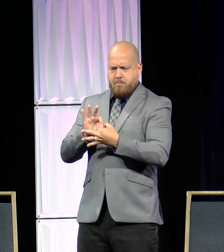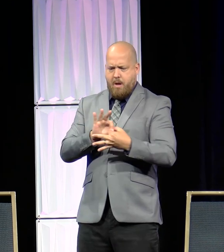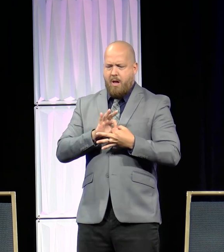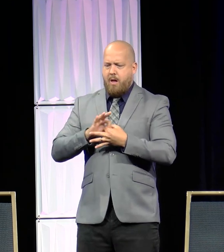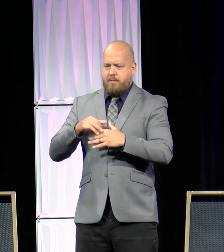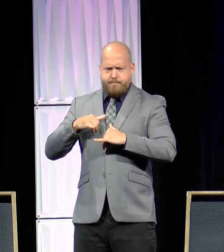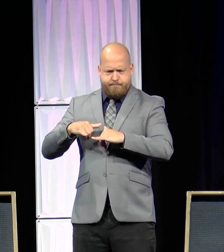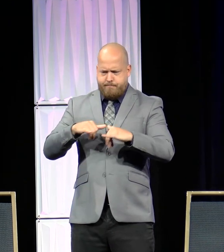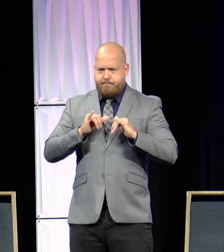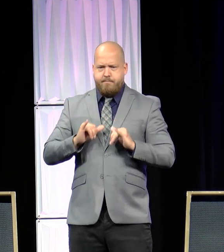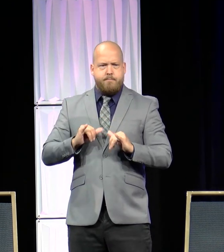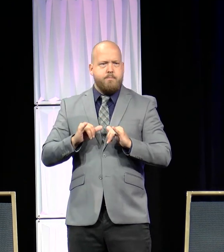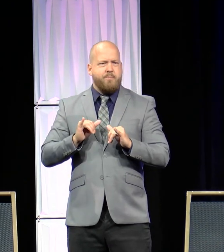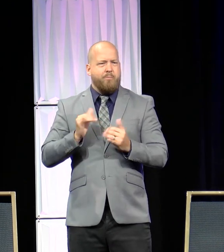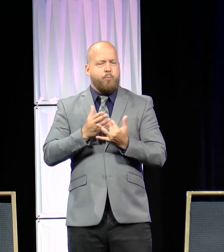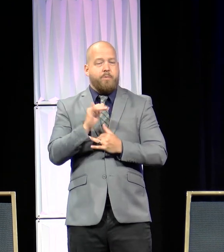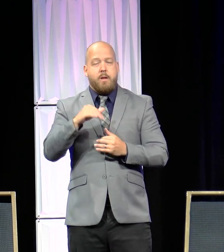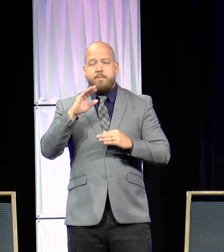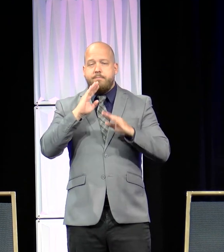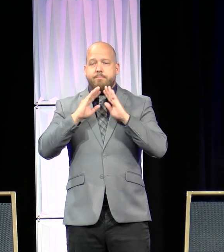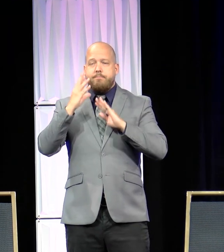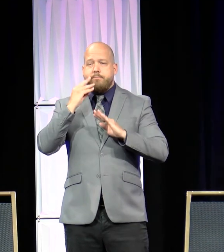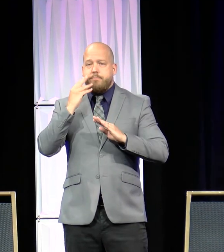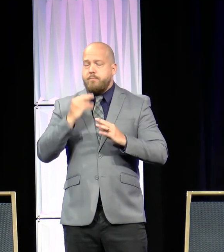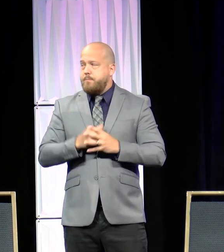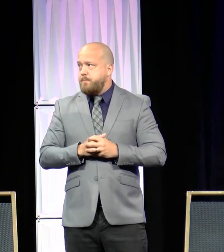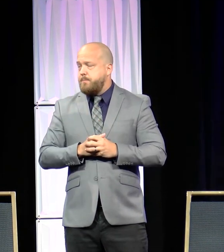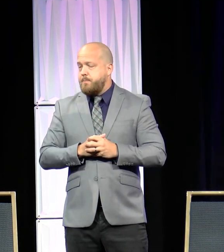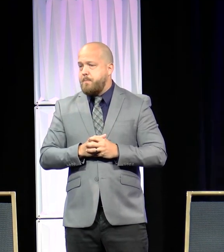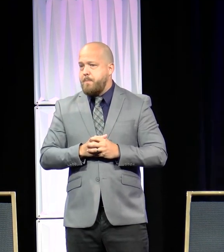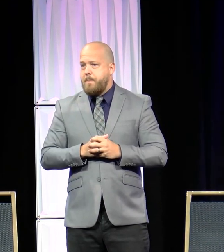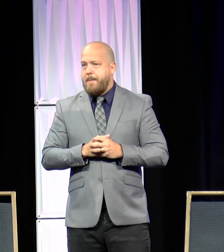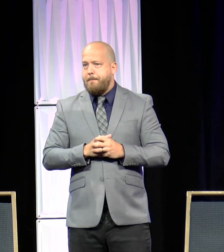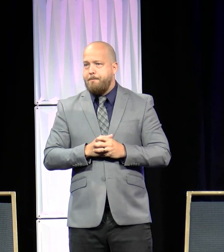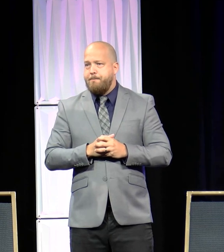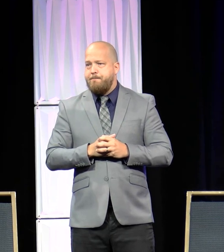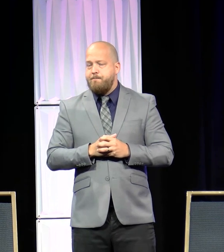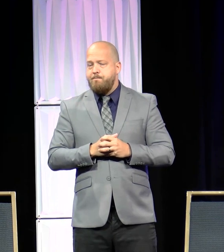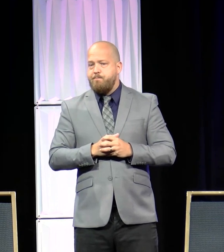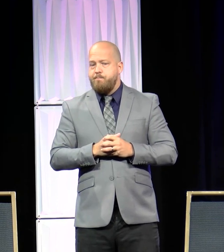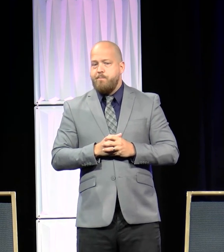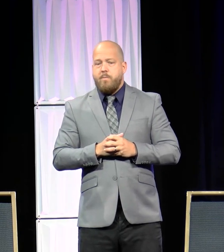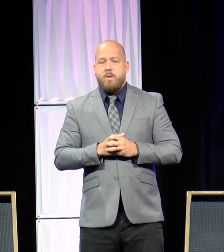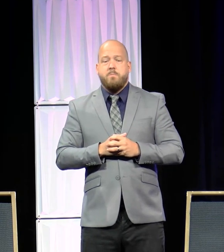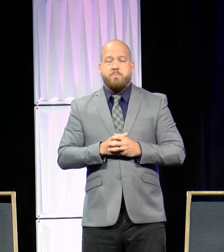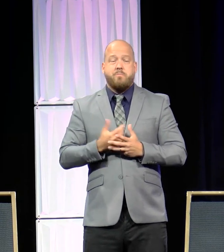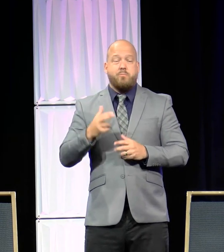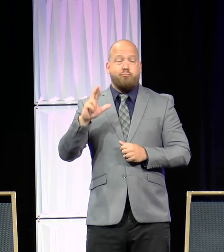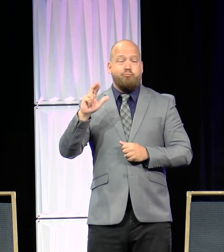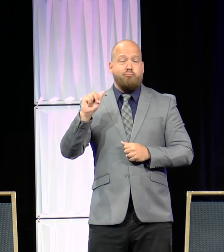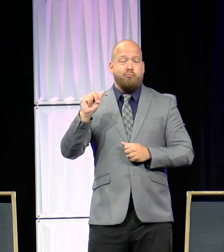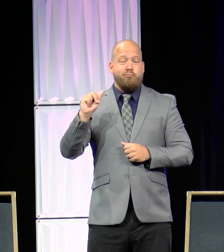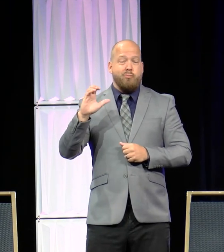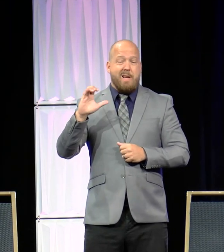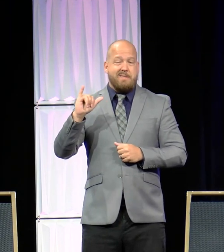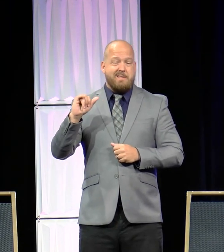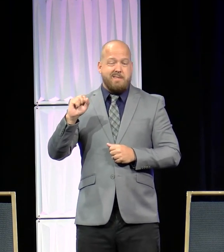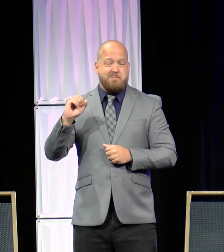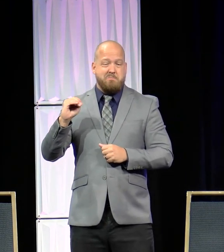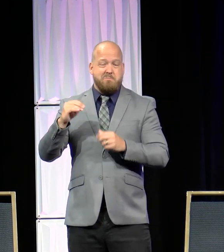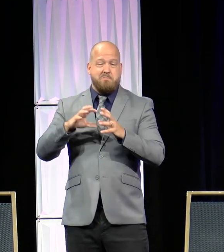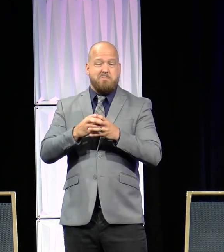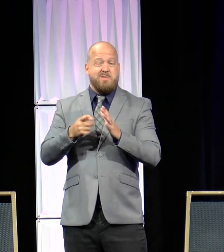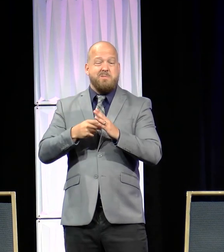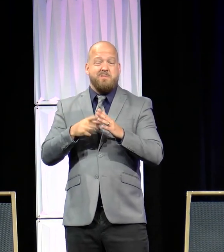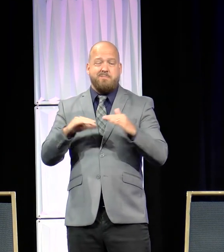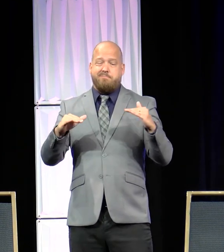it surpasses, you know, the work of sexism, right? Racism sometimes can trump that. And